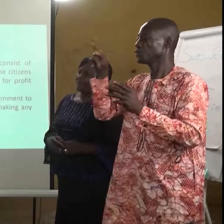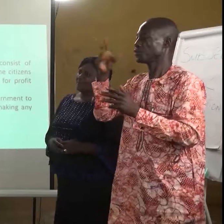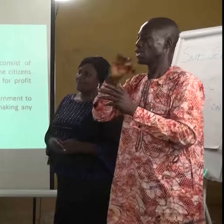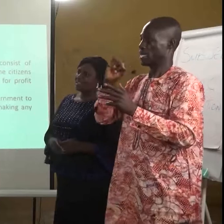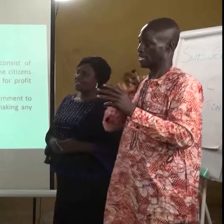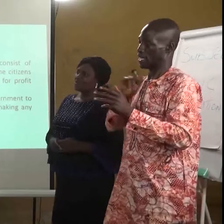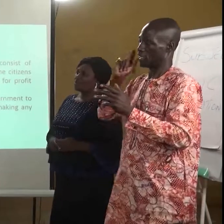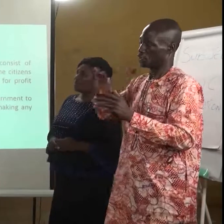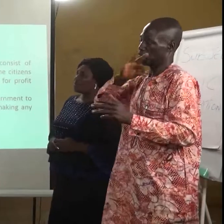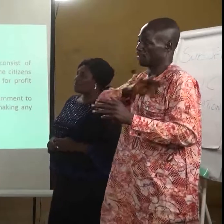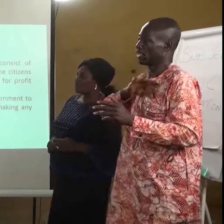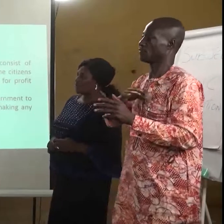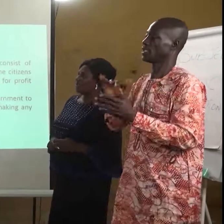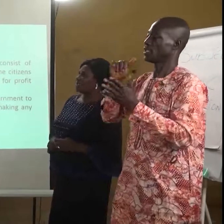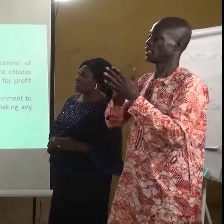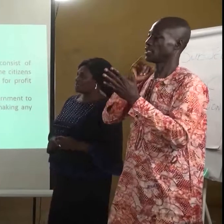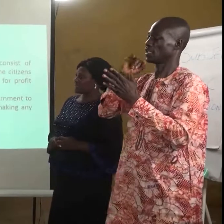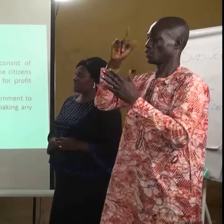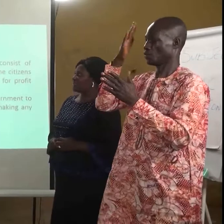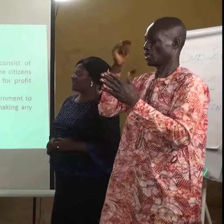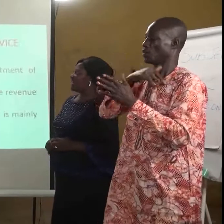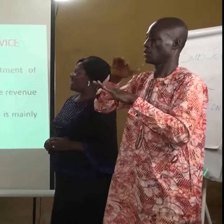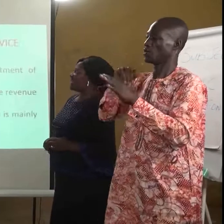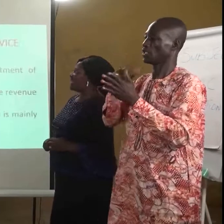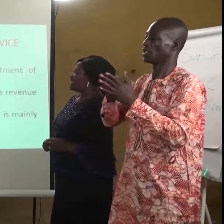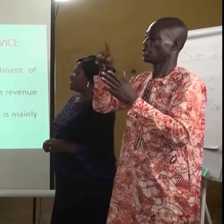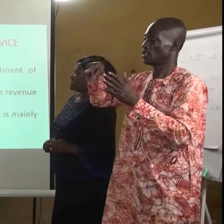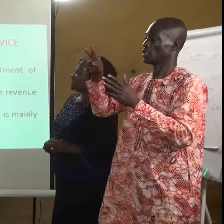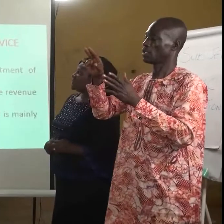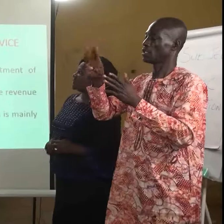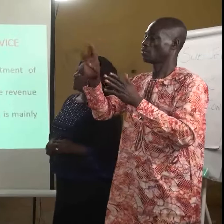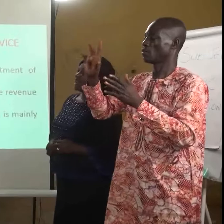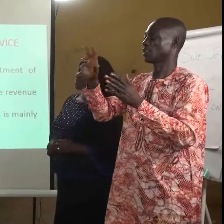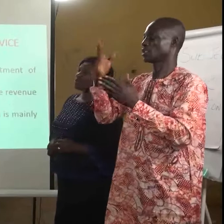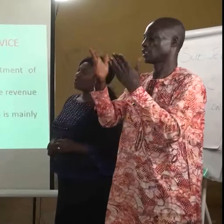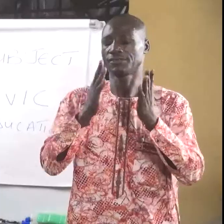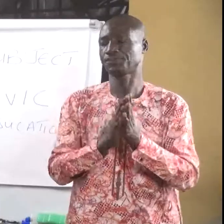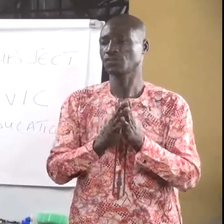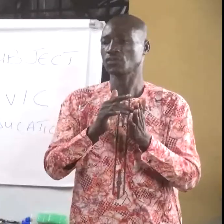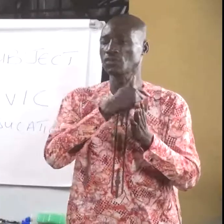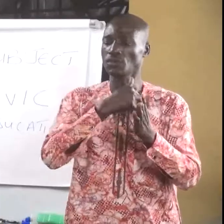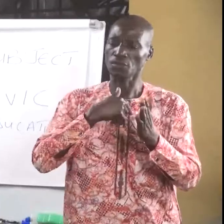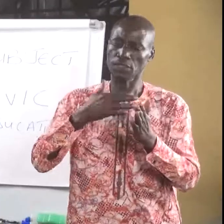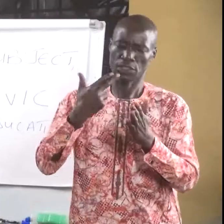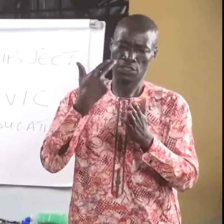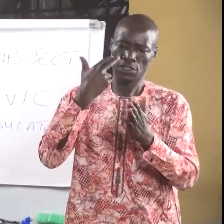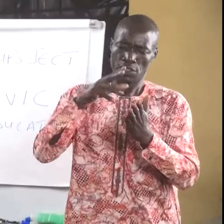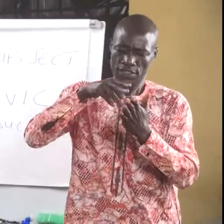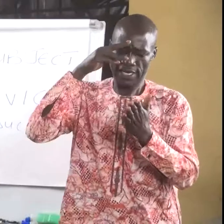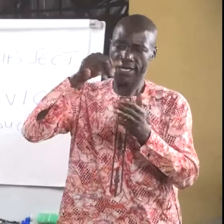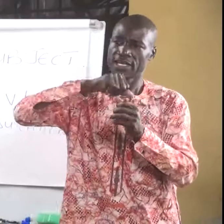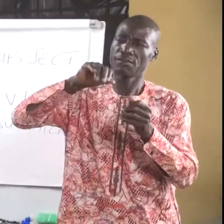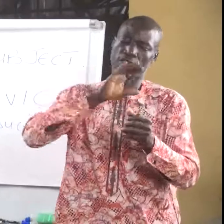I. That is what we call public service. And we were able to look at the characteristics of